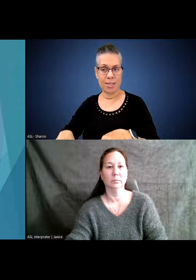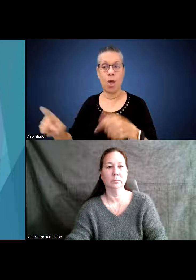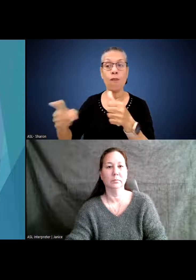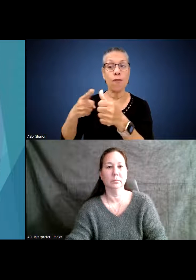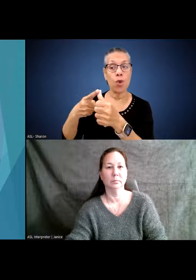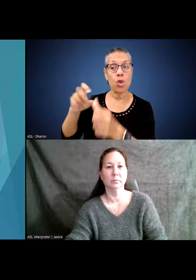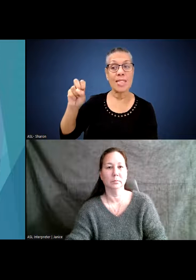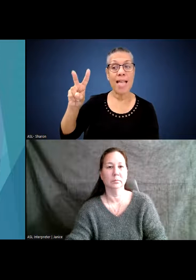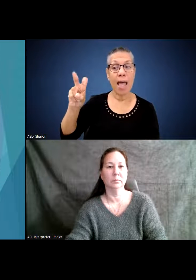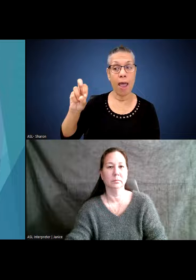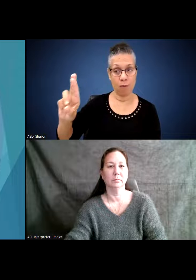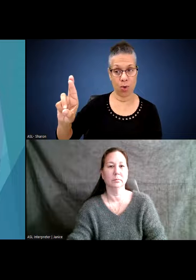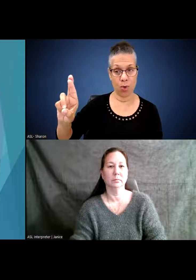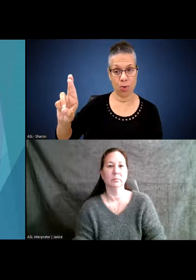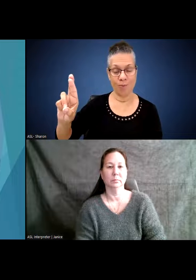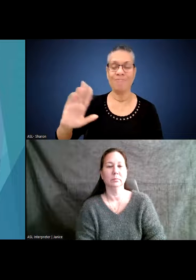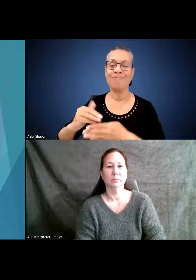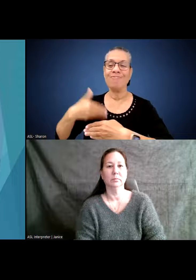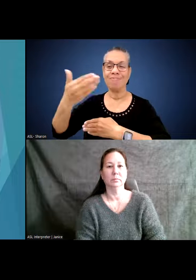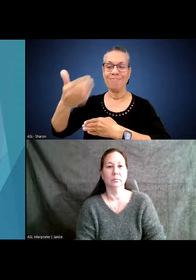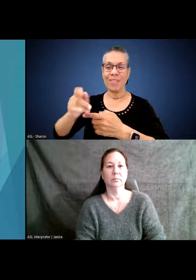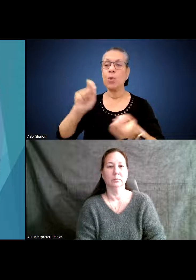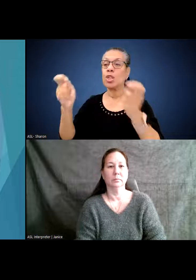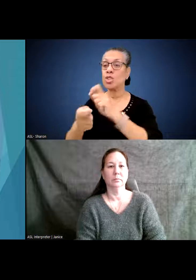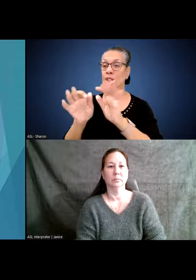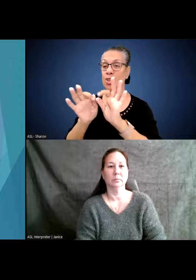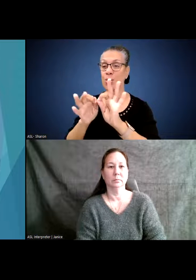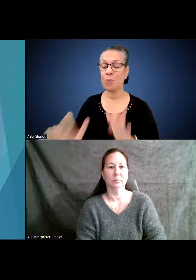document. Next slide, please, Val.